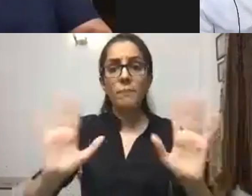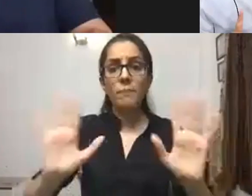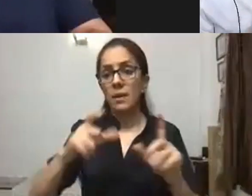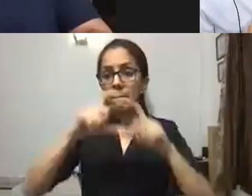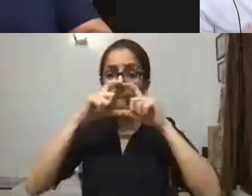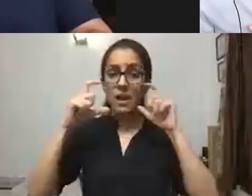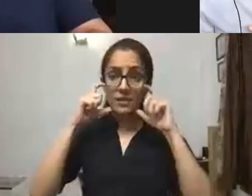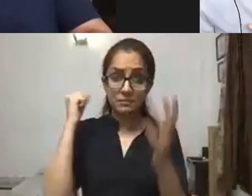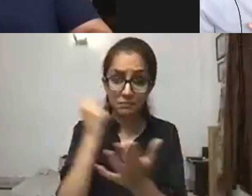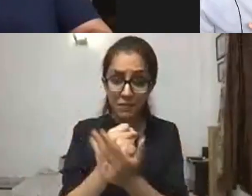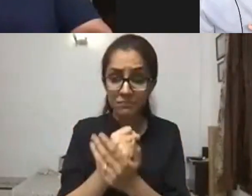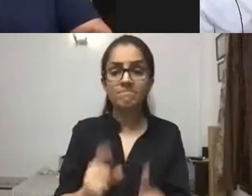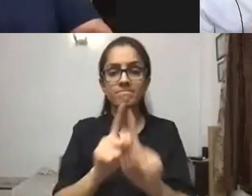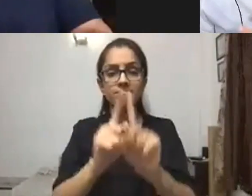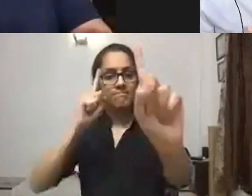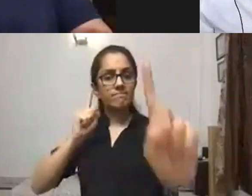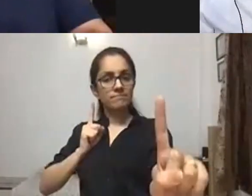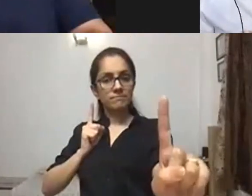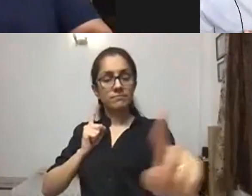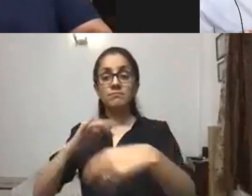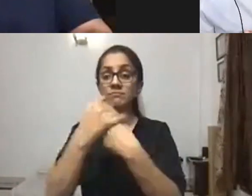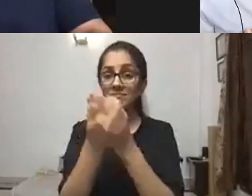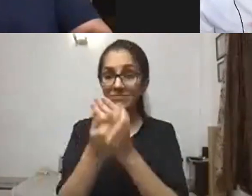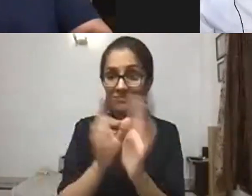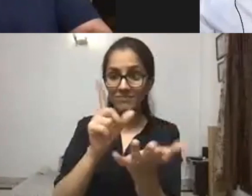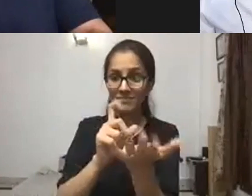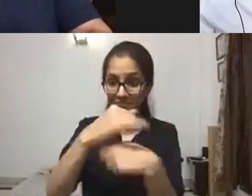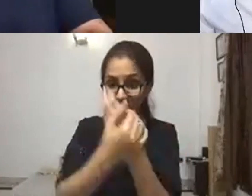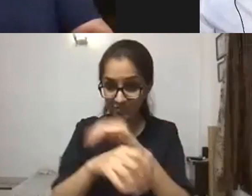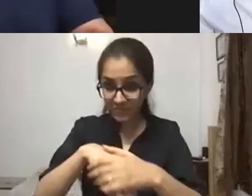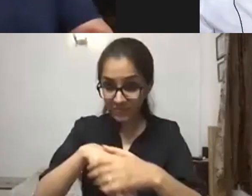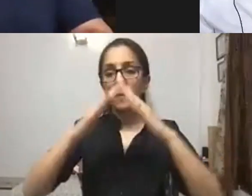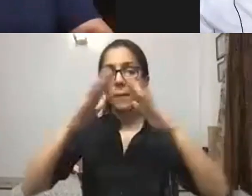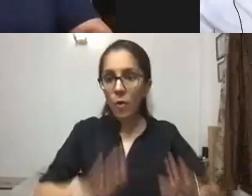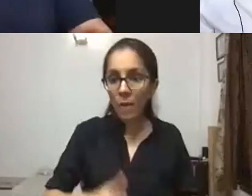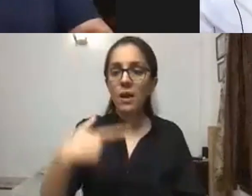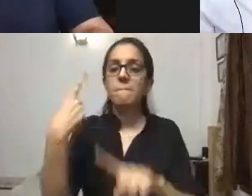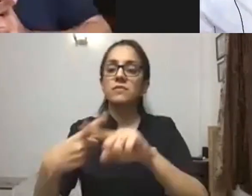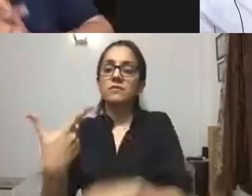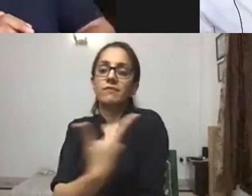mask, maintaining social distance, sanitizing your hand, and now taking the vaccination.